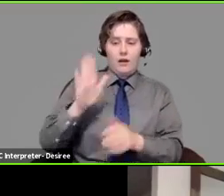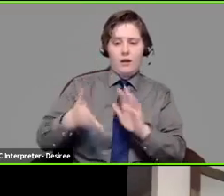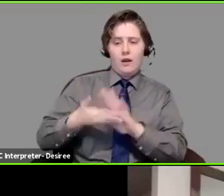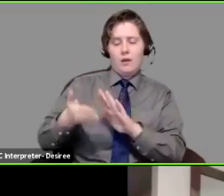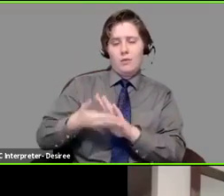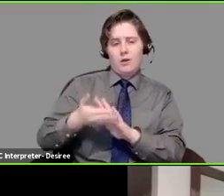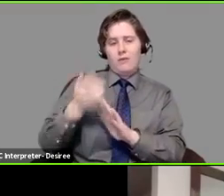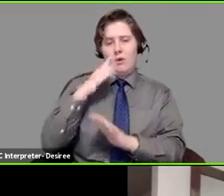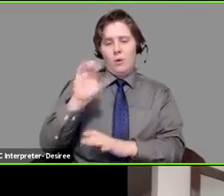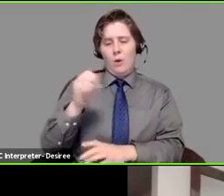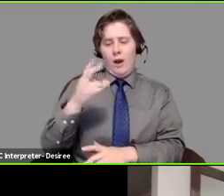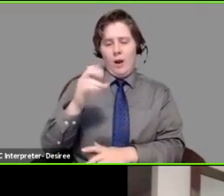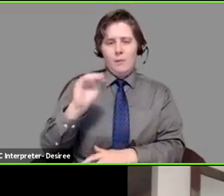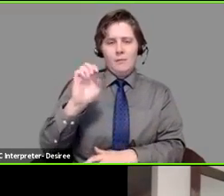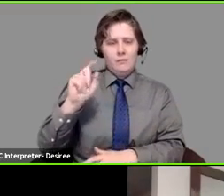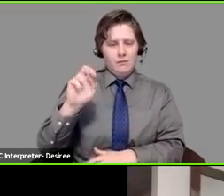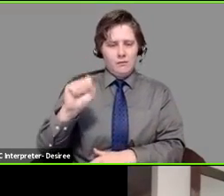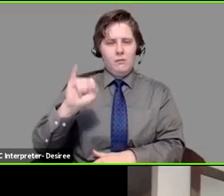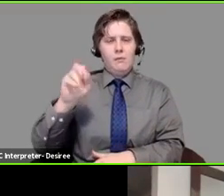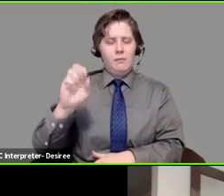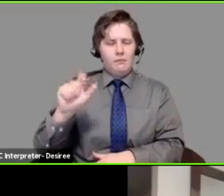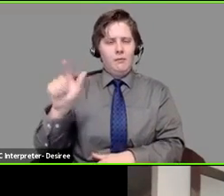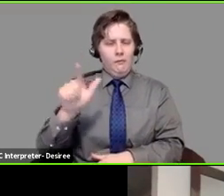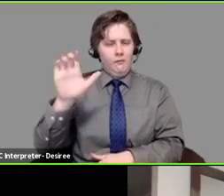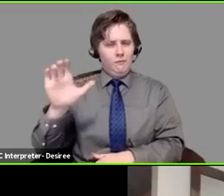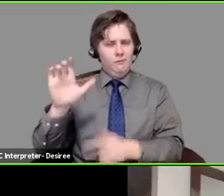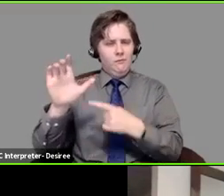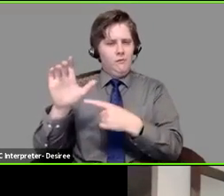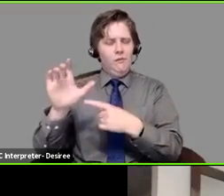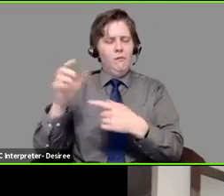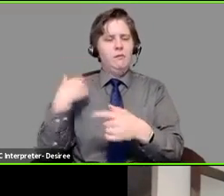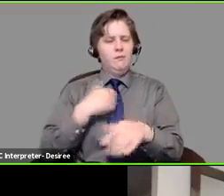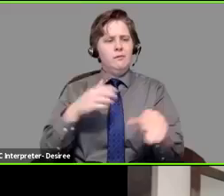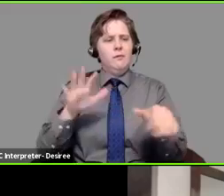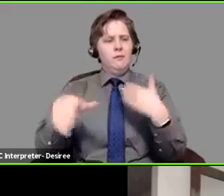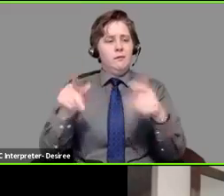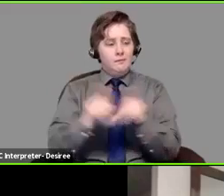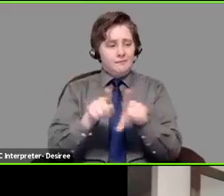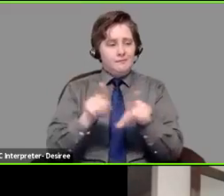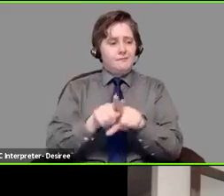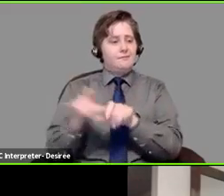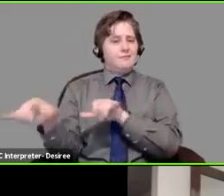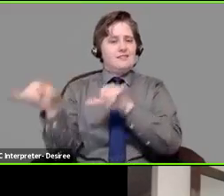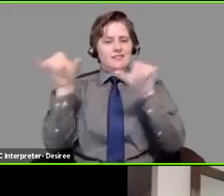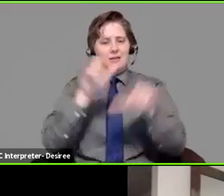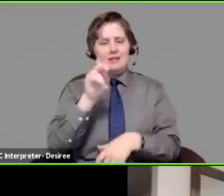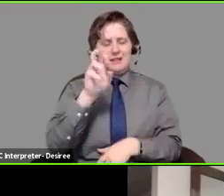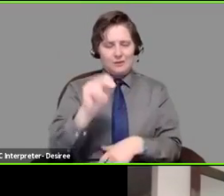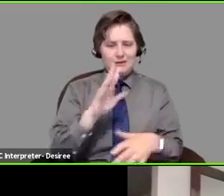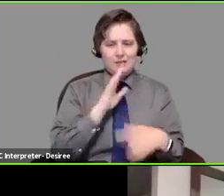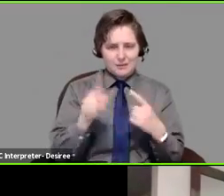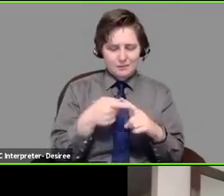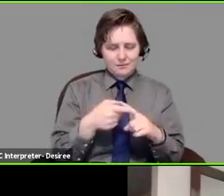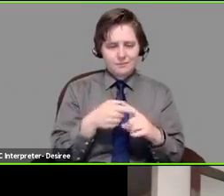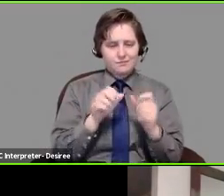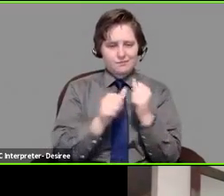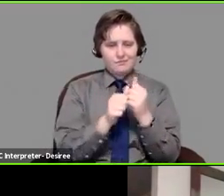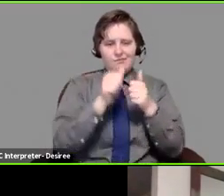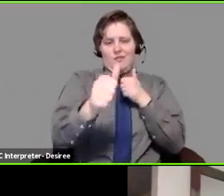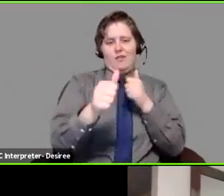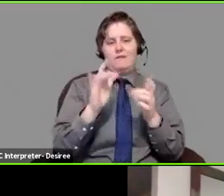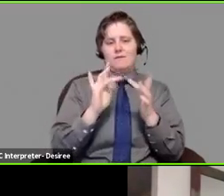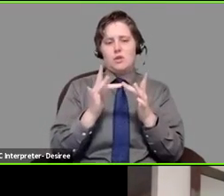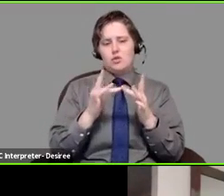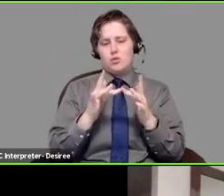the Ohio Means Jobs, Lucas County. So we have moved also, very similar to what Karen's talking about, to a virtual